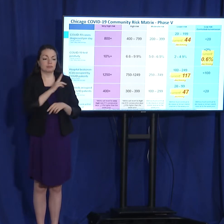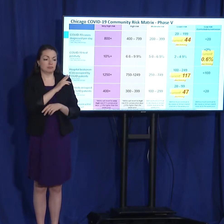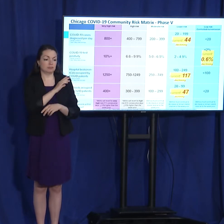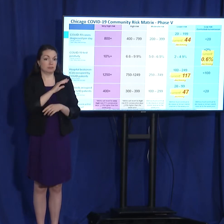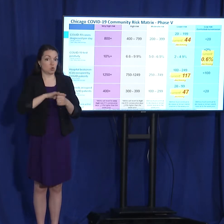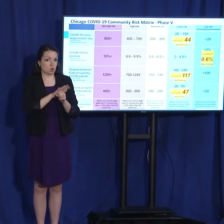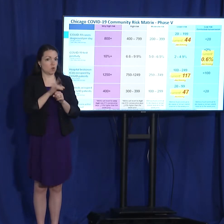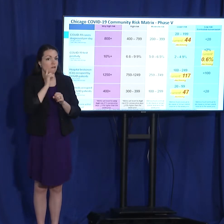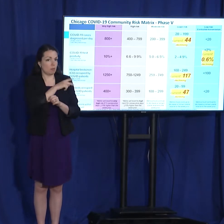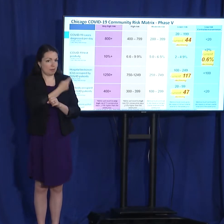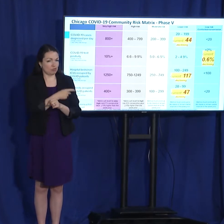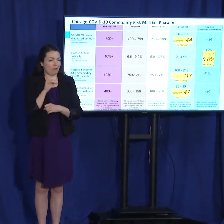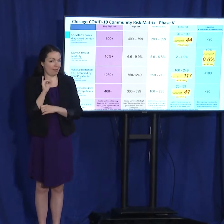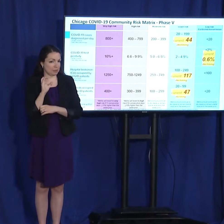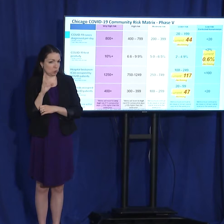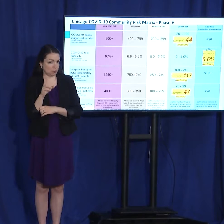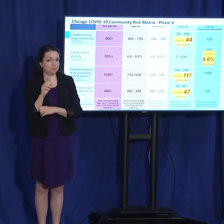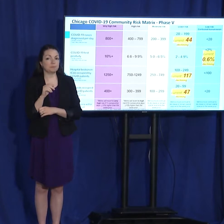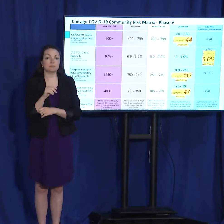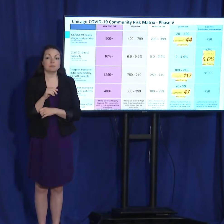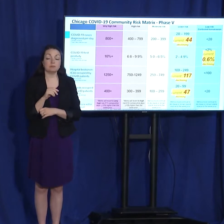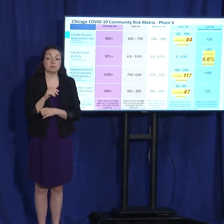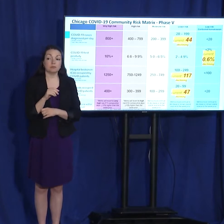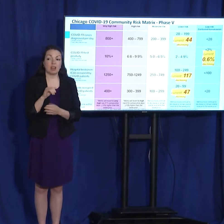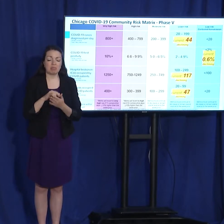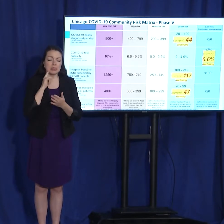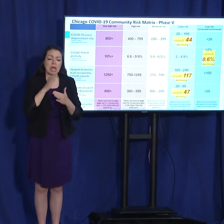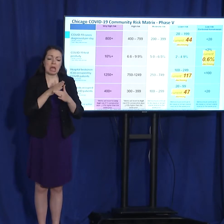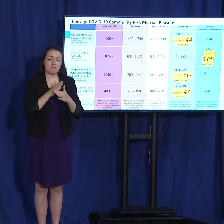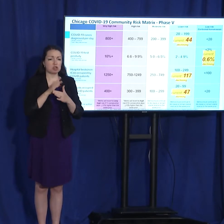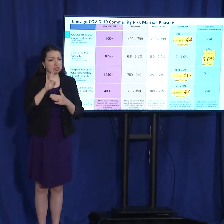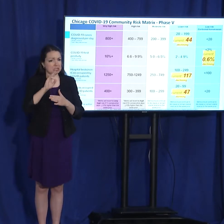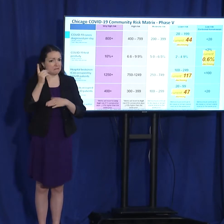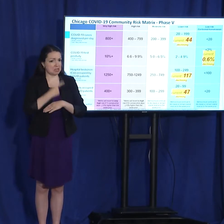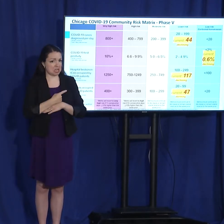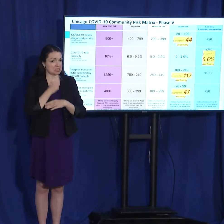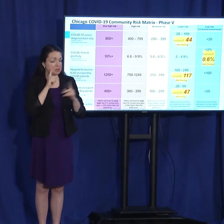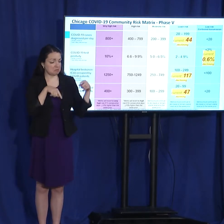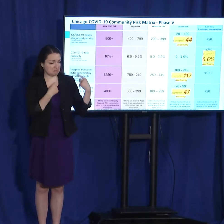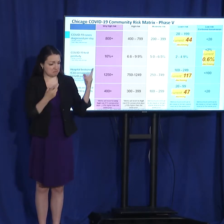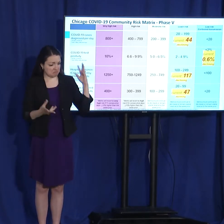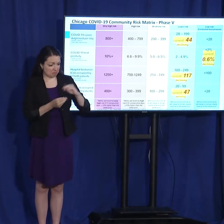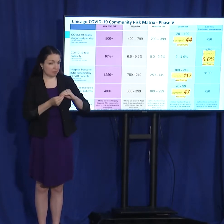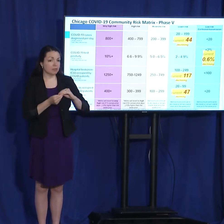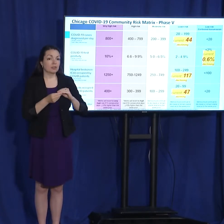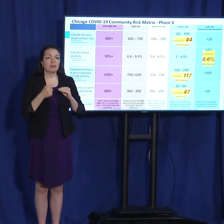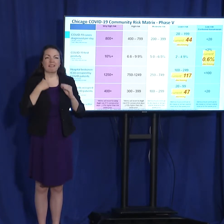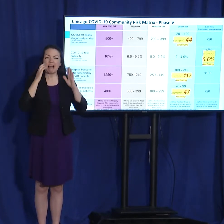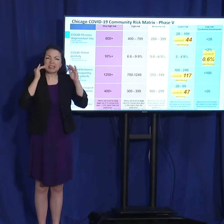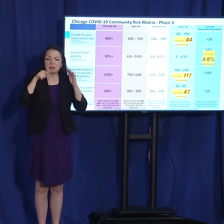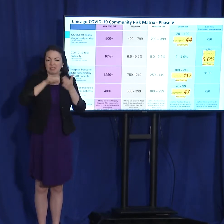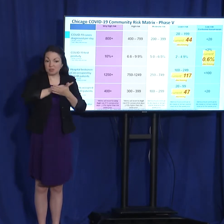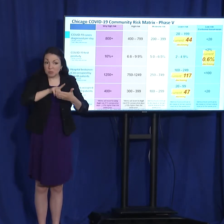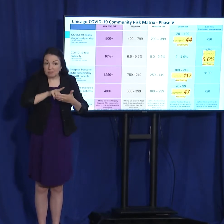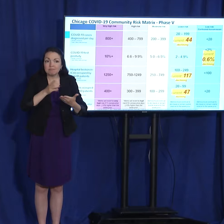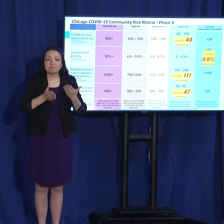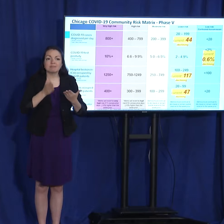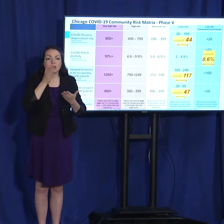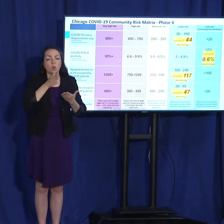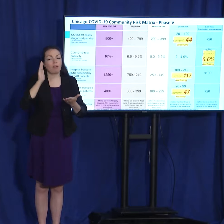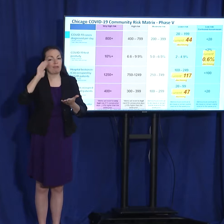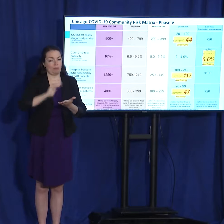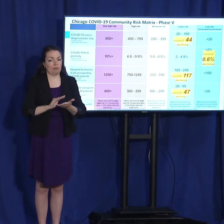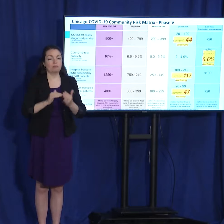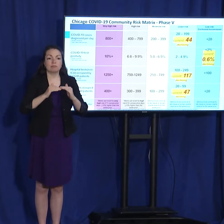in the ICU. And those are 7-day averages. In fact, I am expecting that probably within the next week, those will also